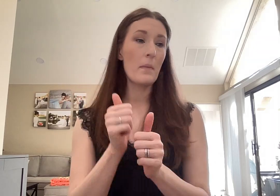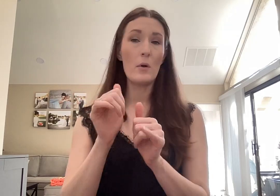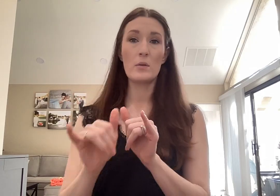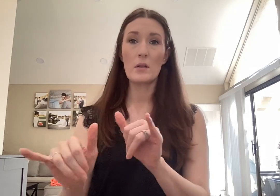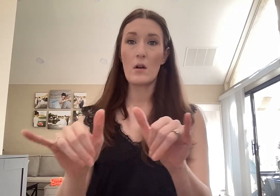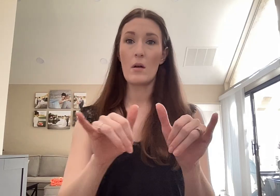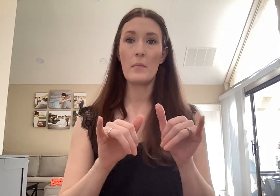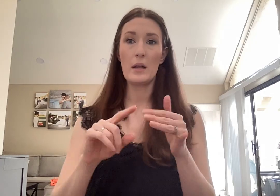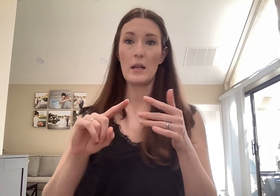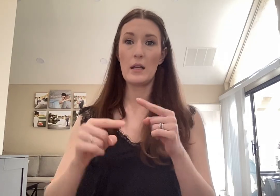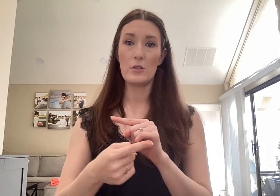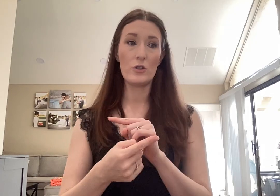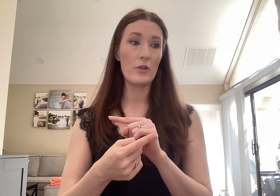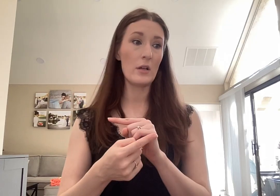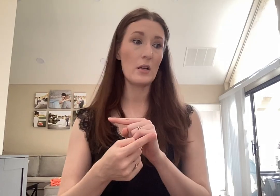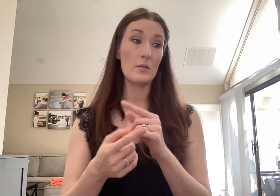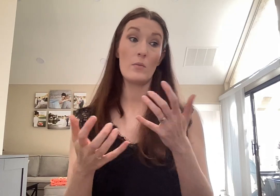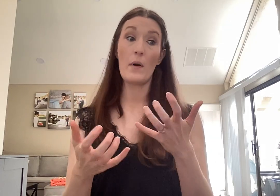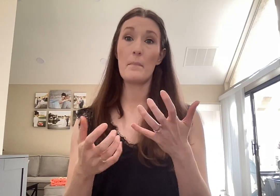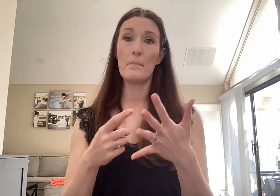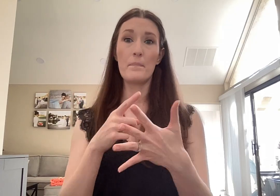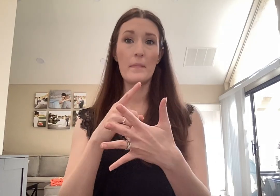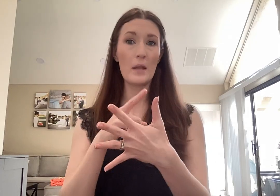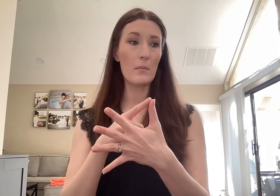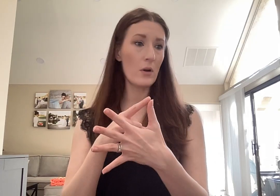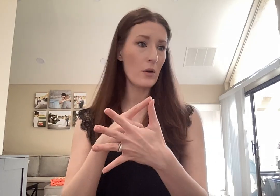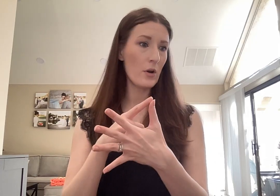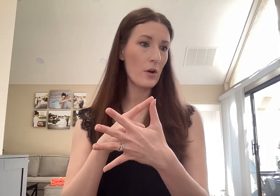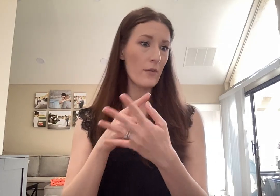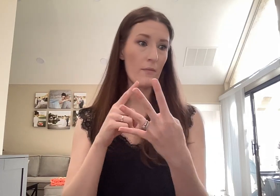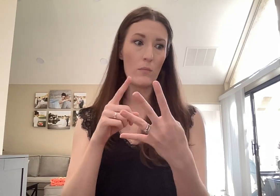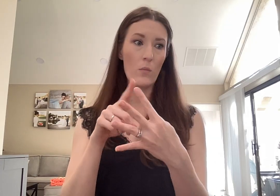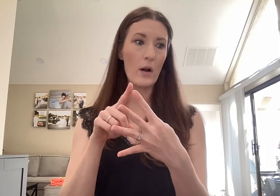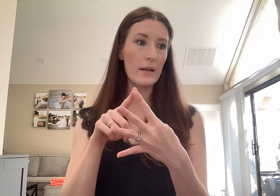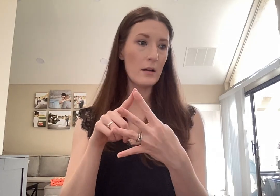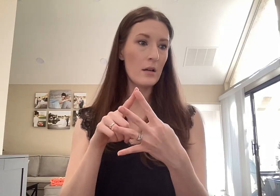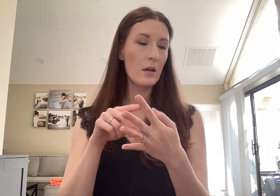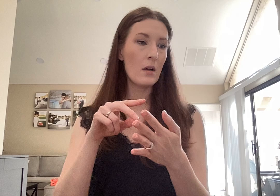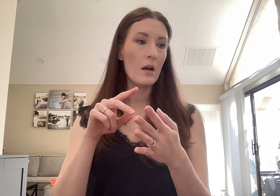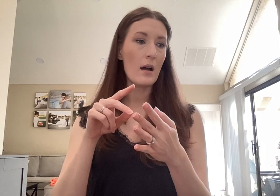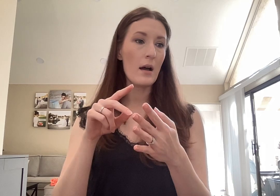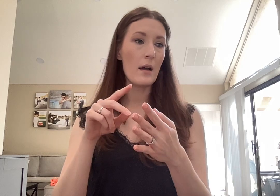Most common injuries. What? Number 1.